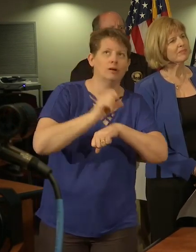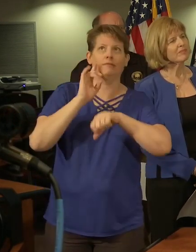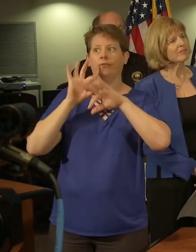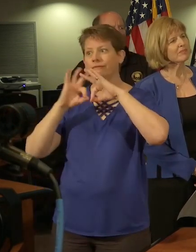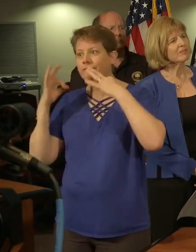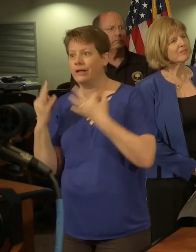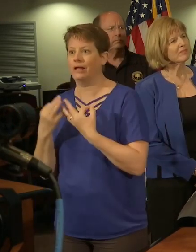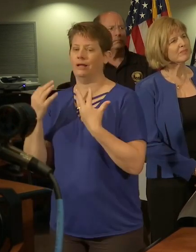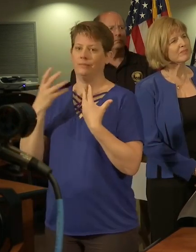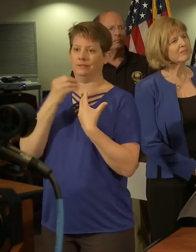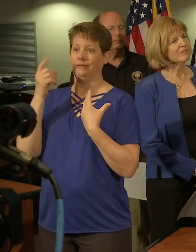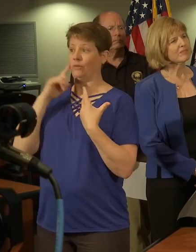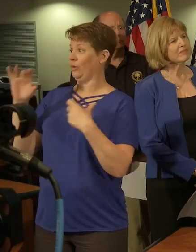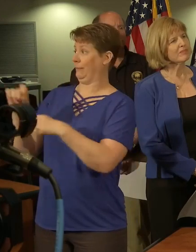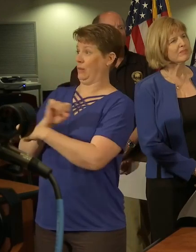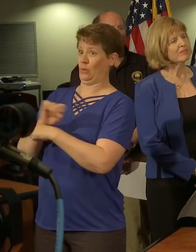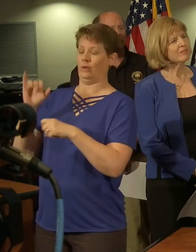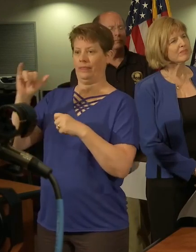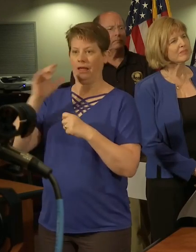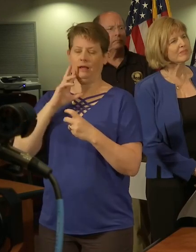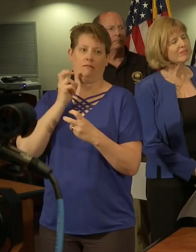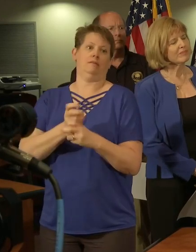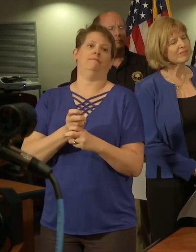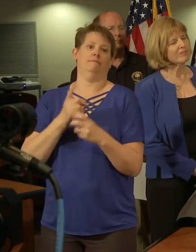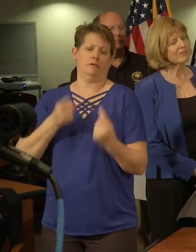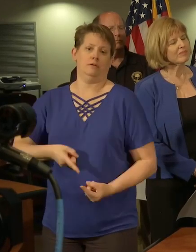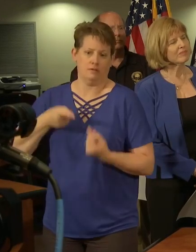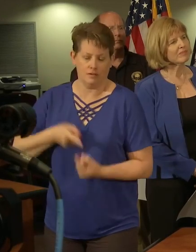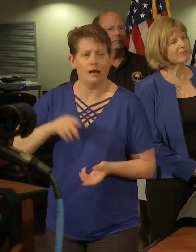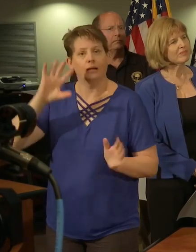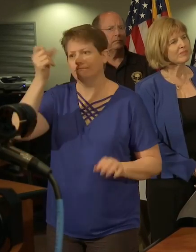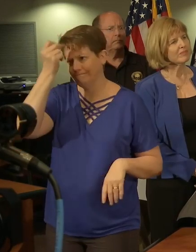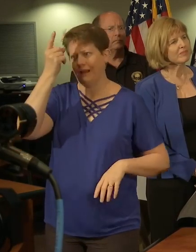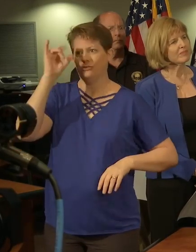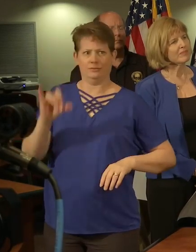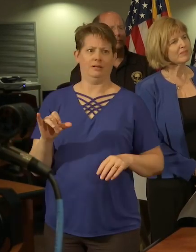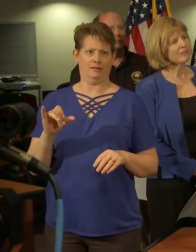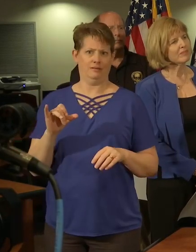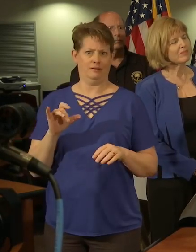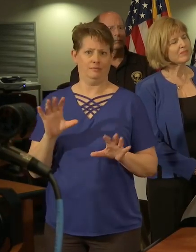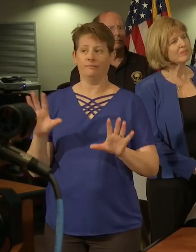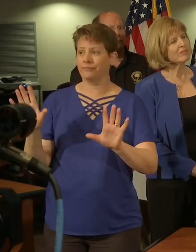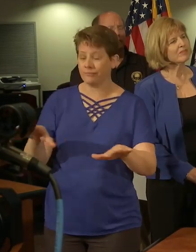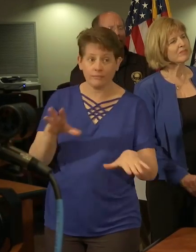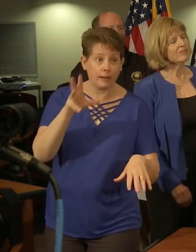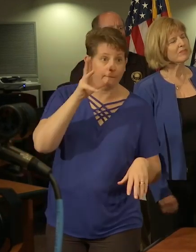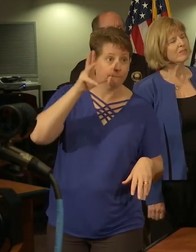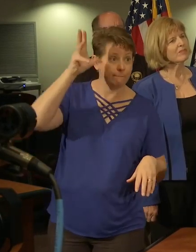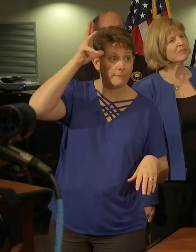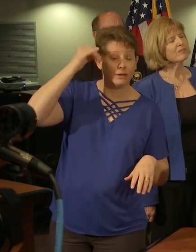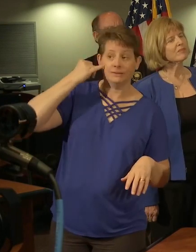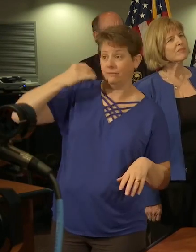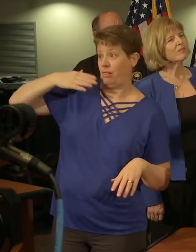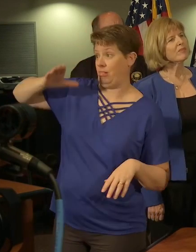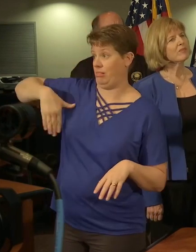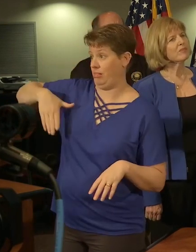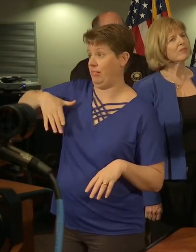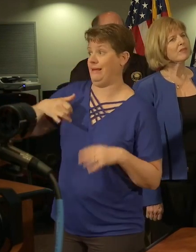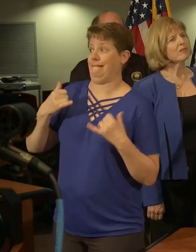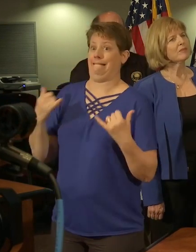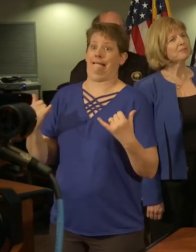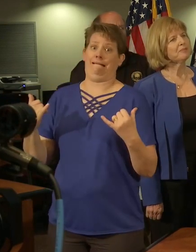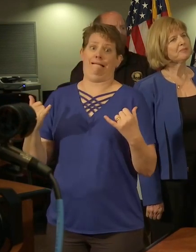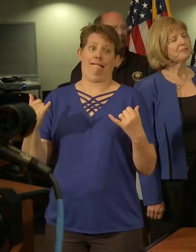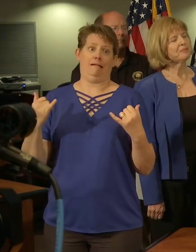as well as employers. We understand that. Parents, if you've not done so already, now is the